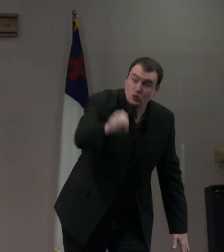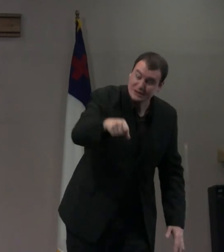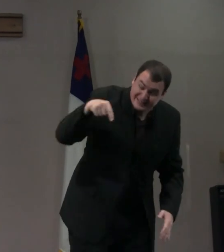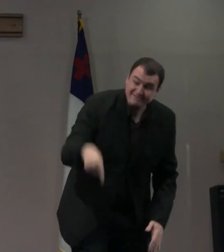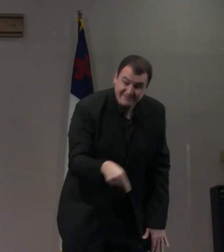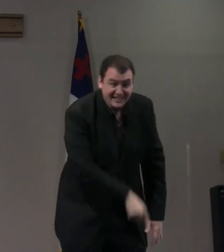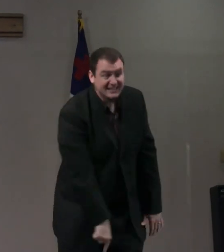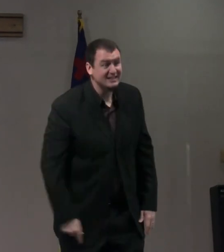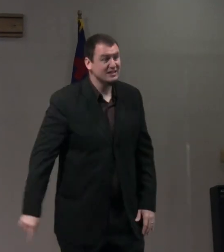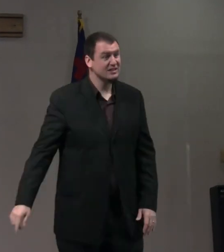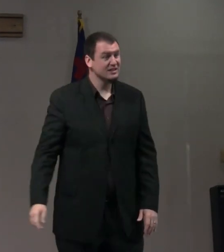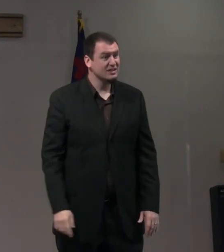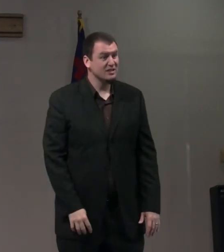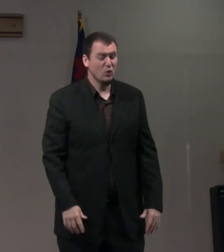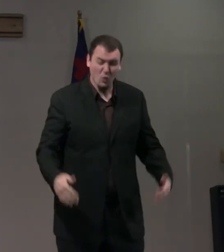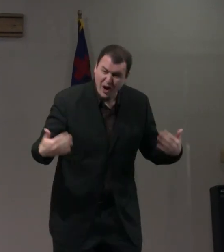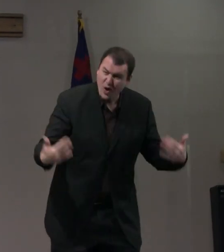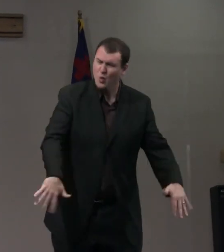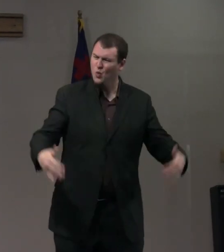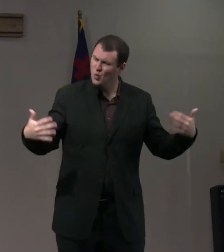washed Judas's feet.